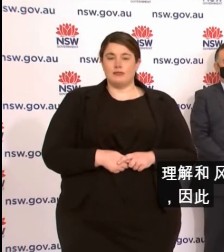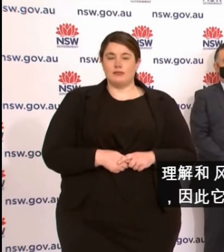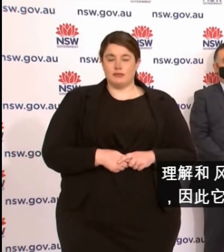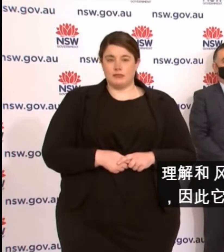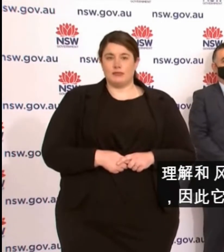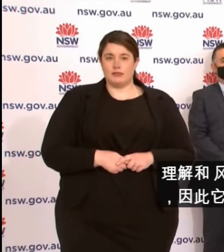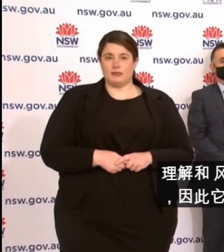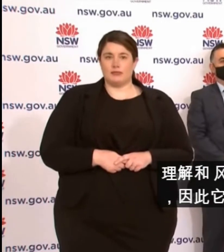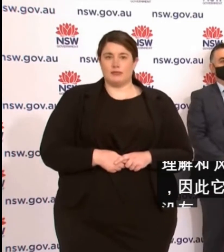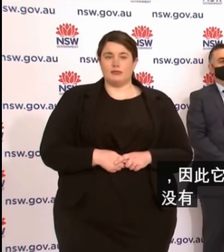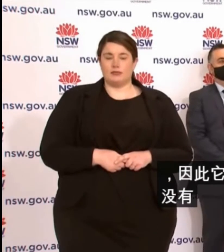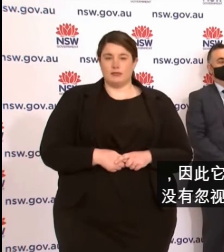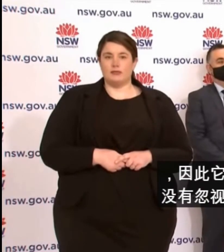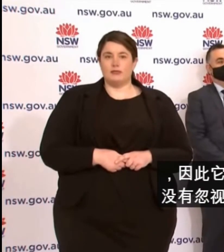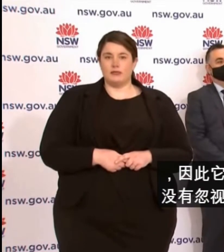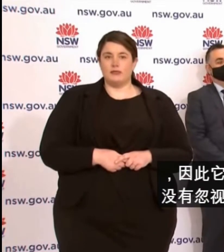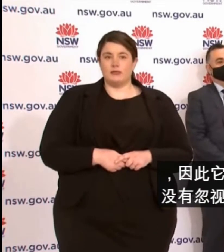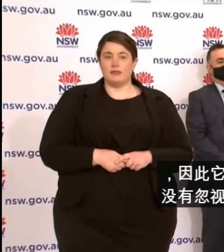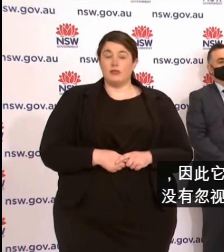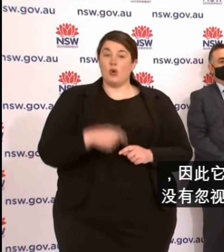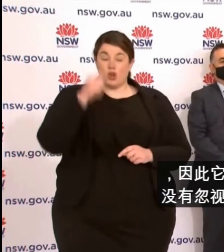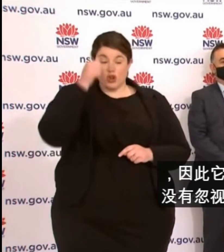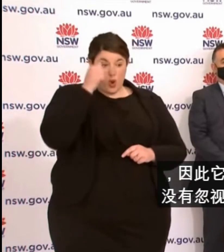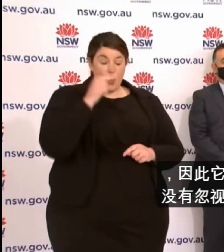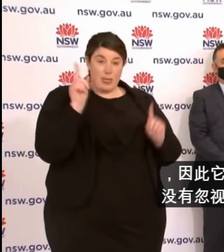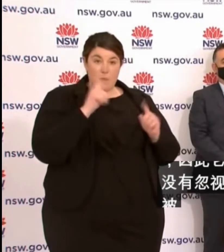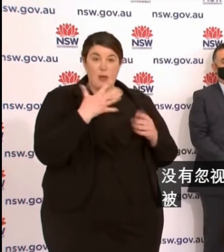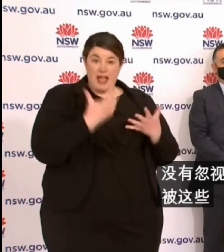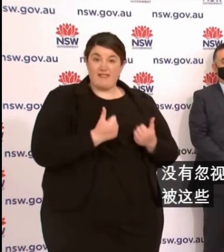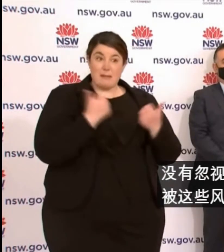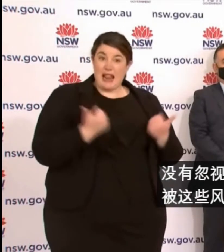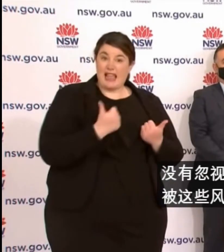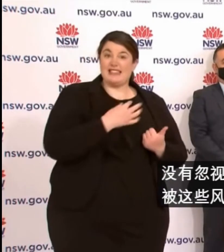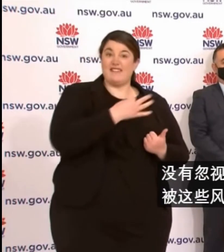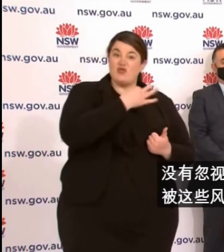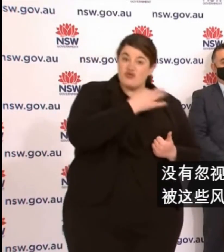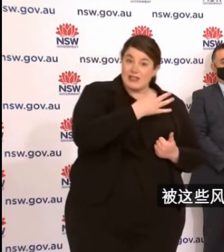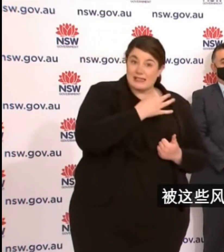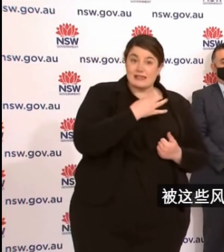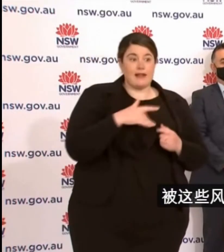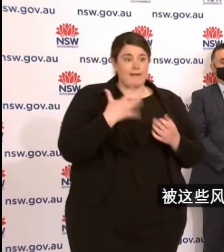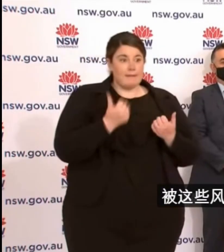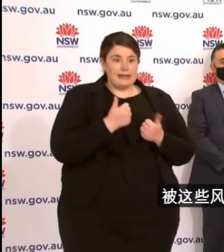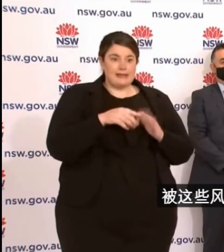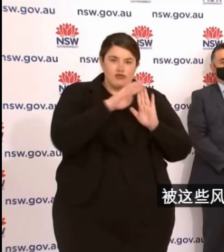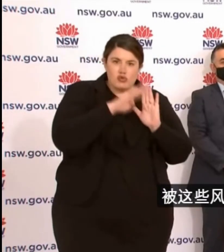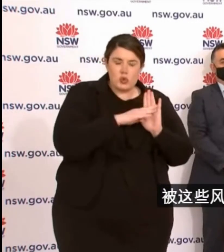so it's not ignoring the risks, and it's also not being defeated by those risks at the same time.